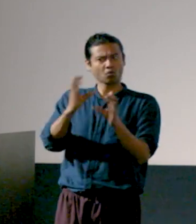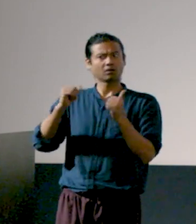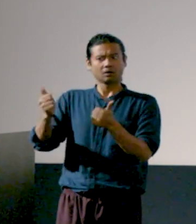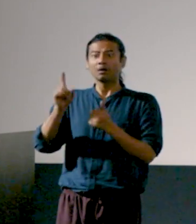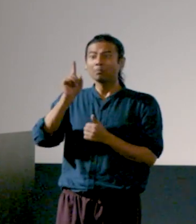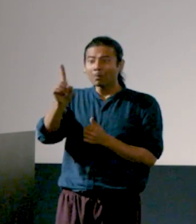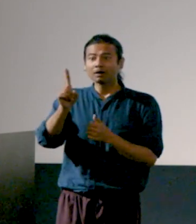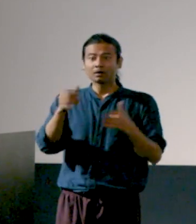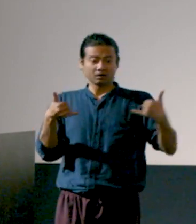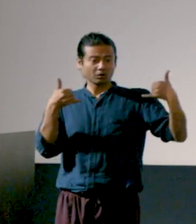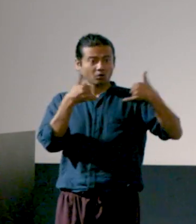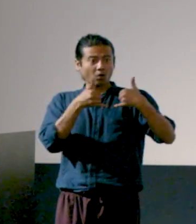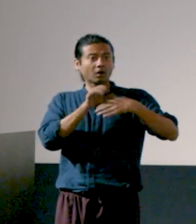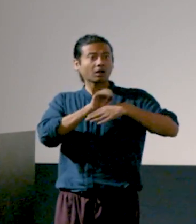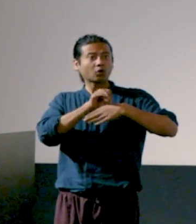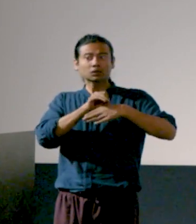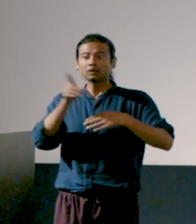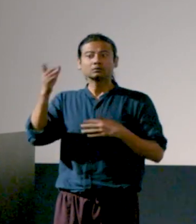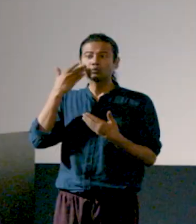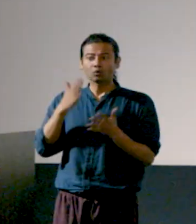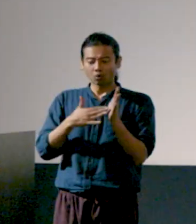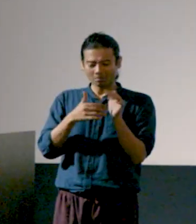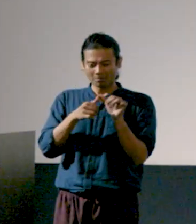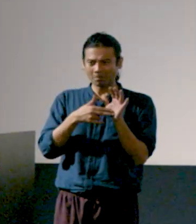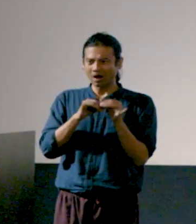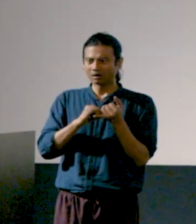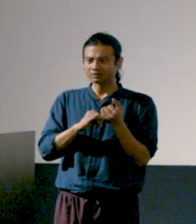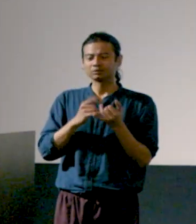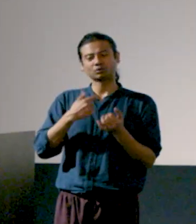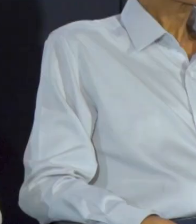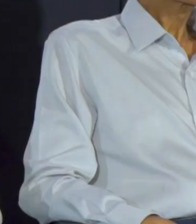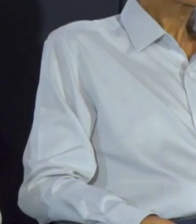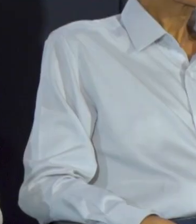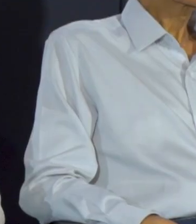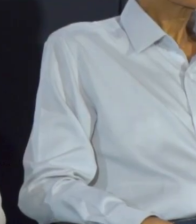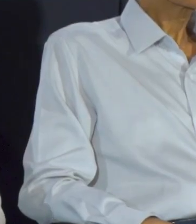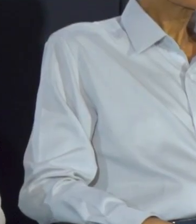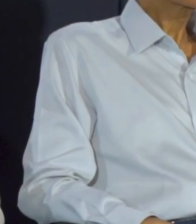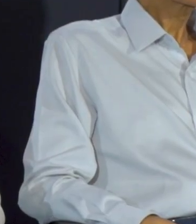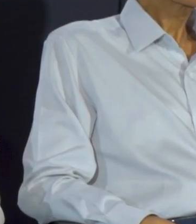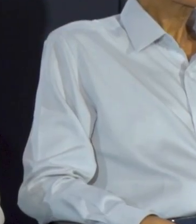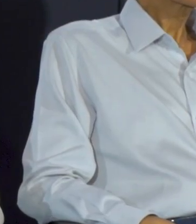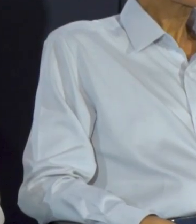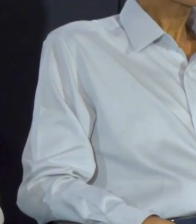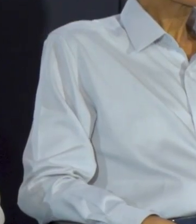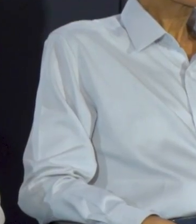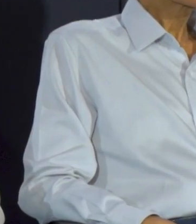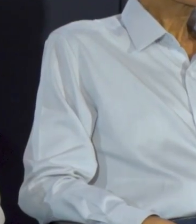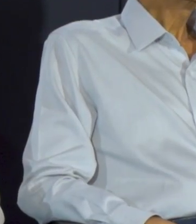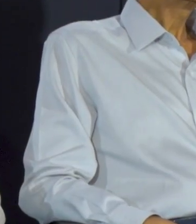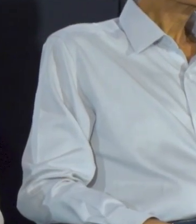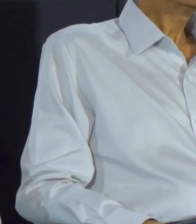of us to raise the awareness and the accountability and accessibility. As I'm navigating my own